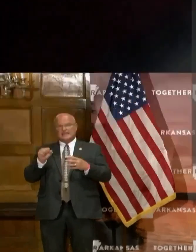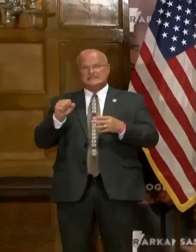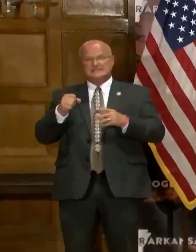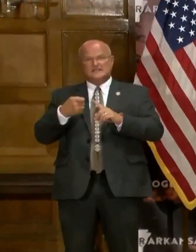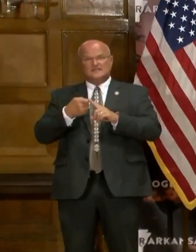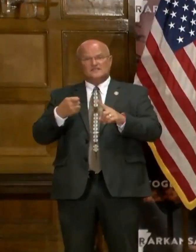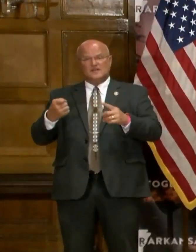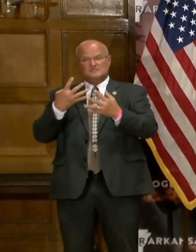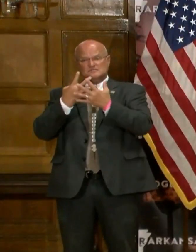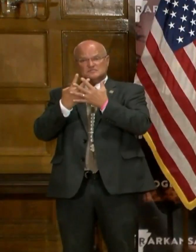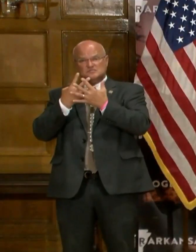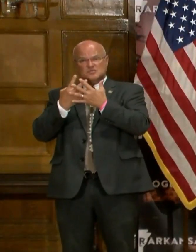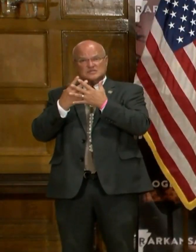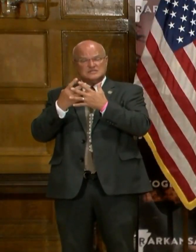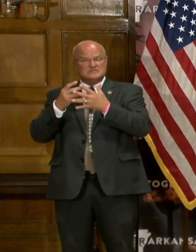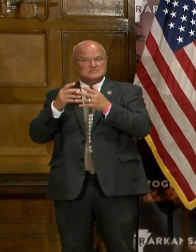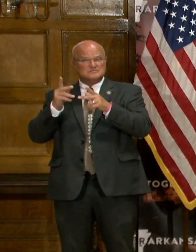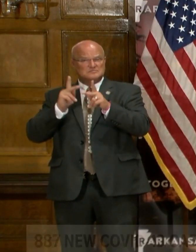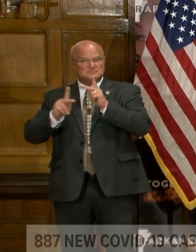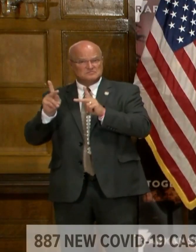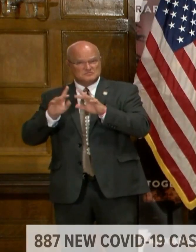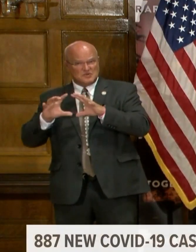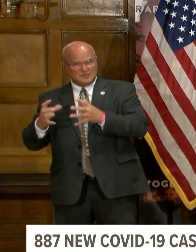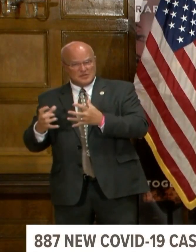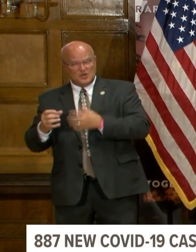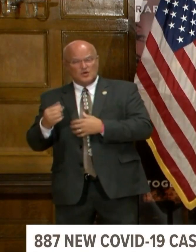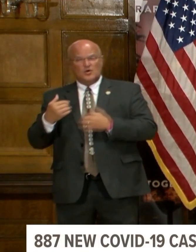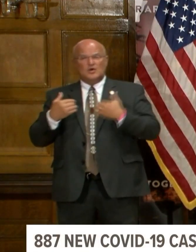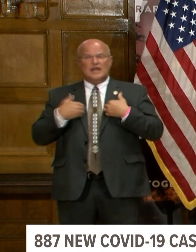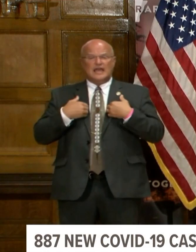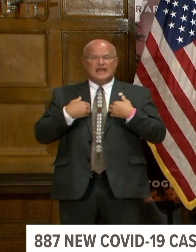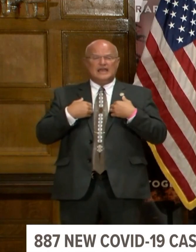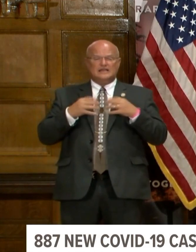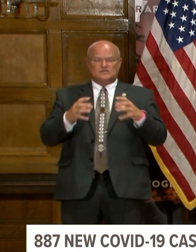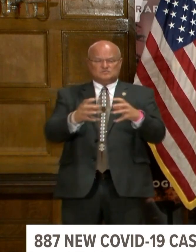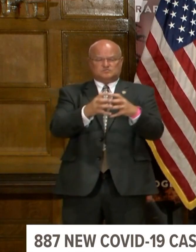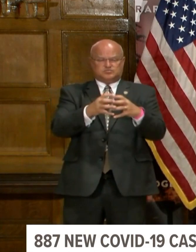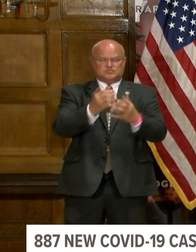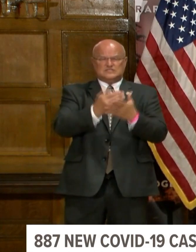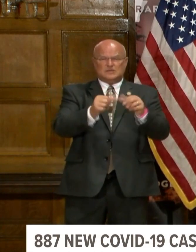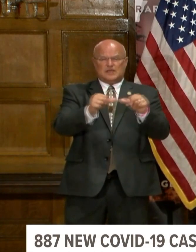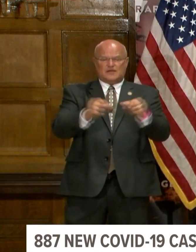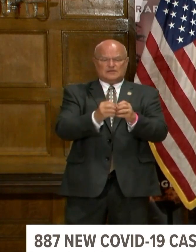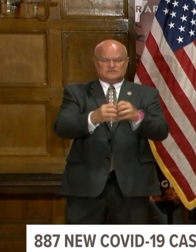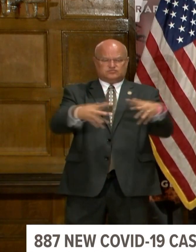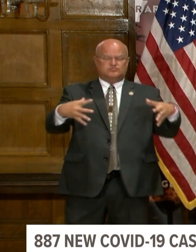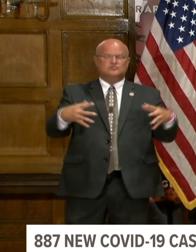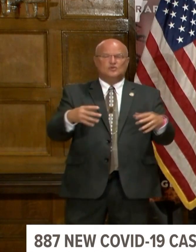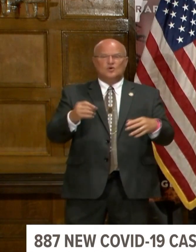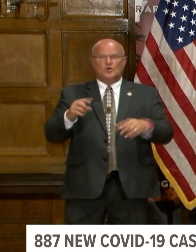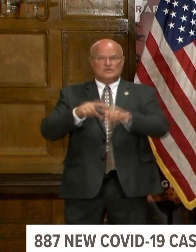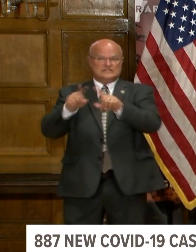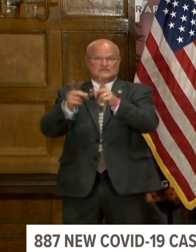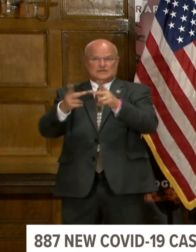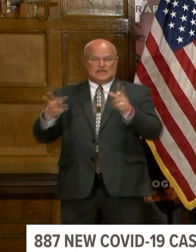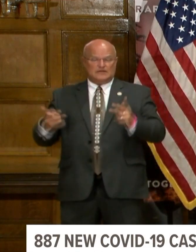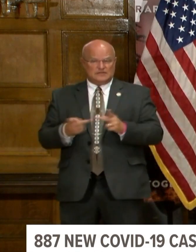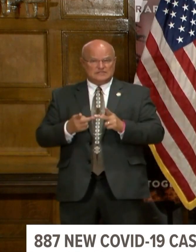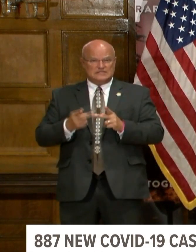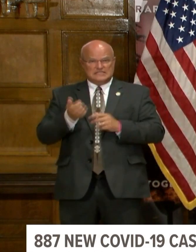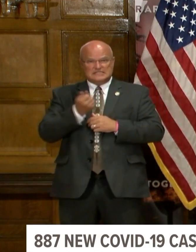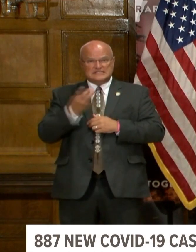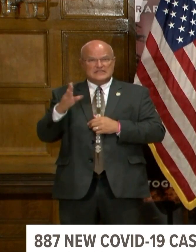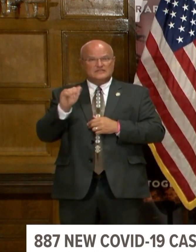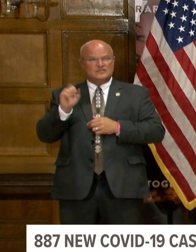from an inmate population. It could be that we had a cluster in some area or multiple areas of